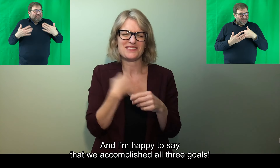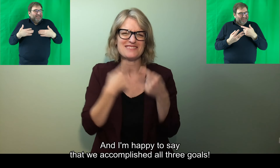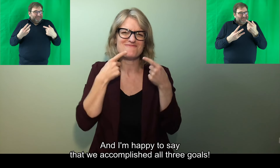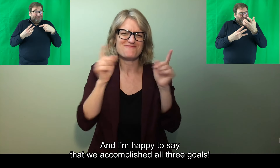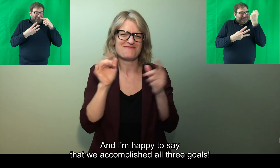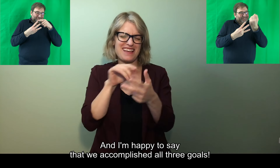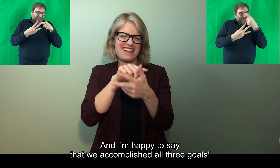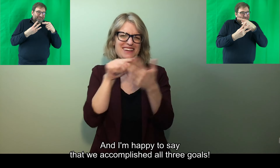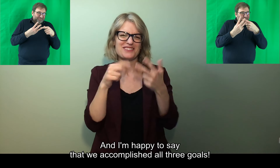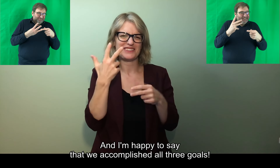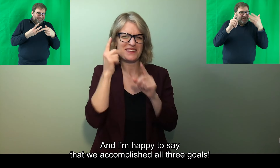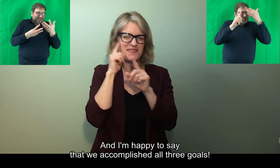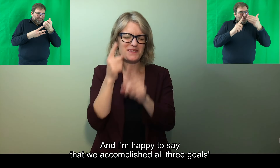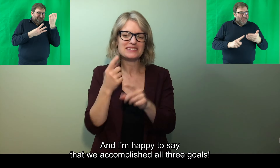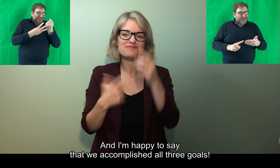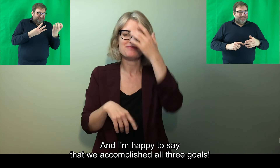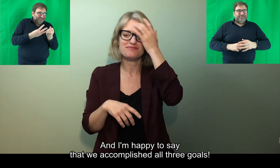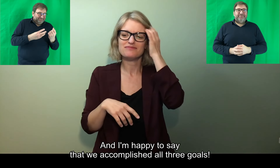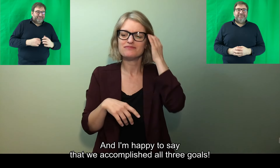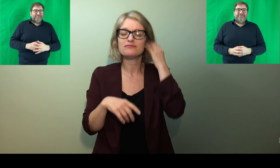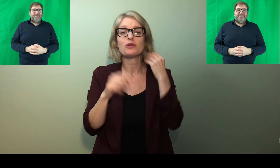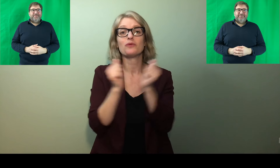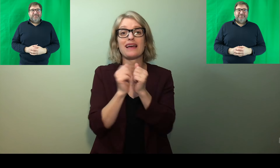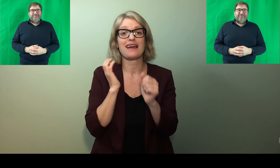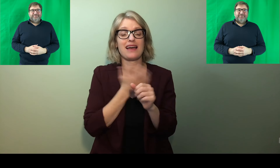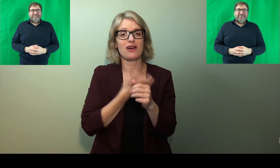and I'm happy to say that we accomplished all 3 goals.